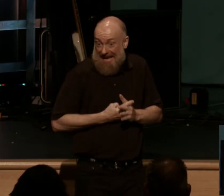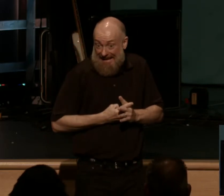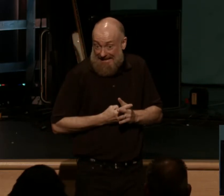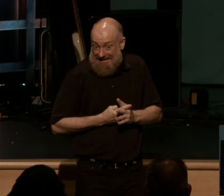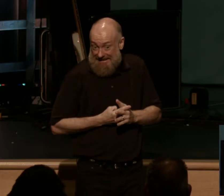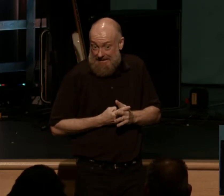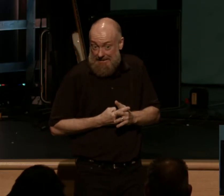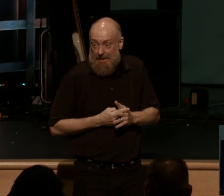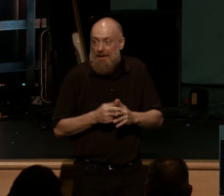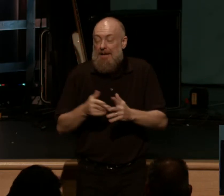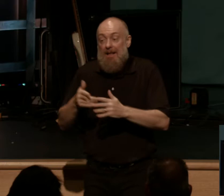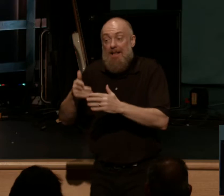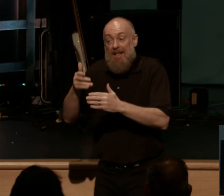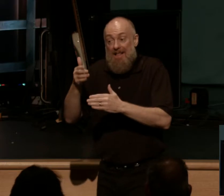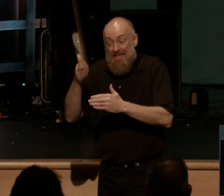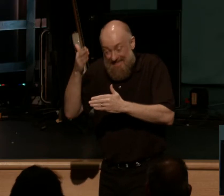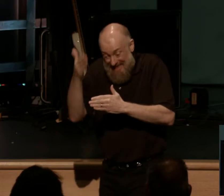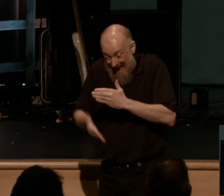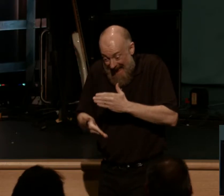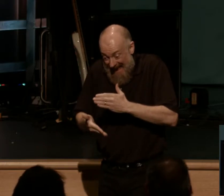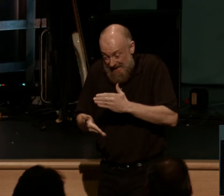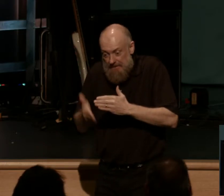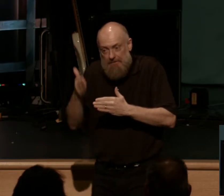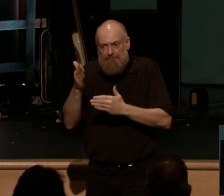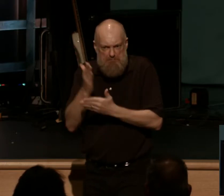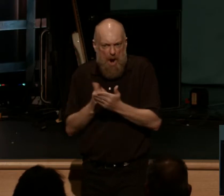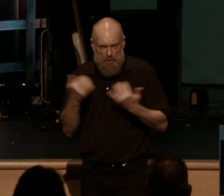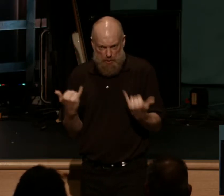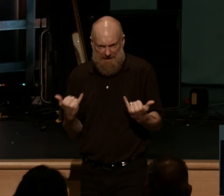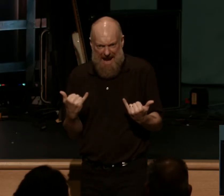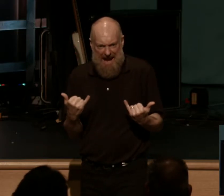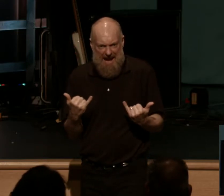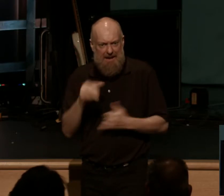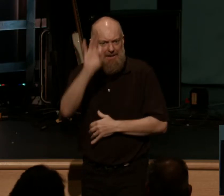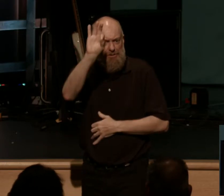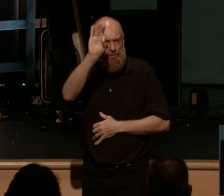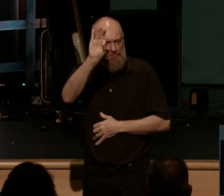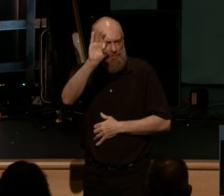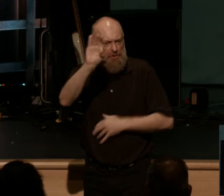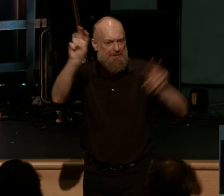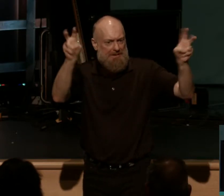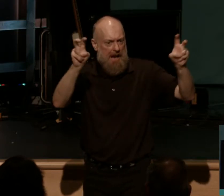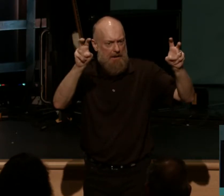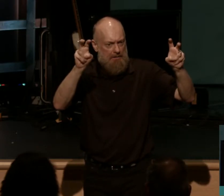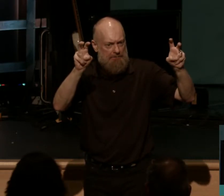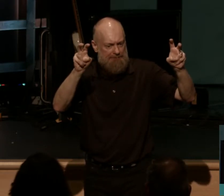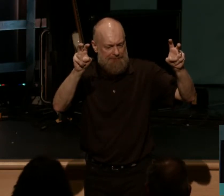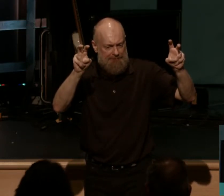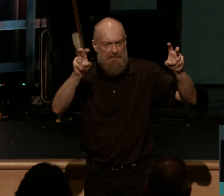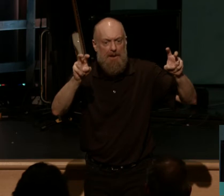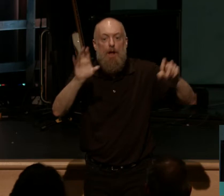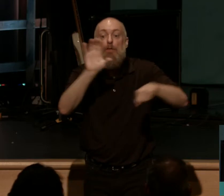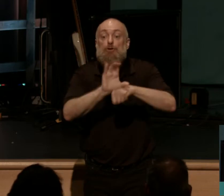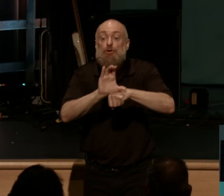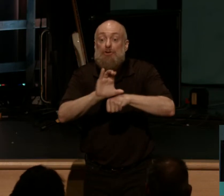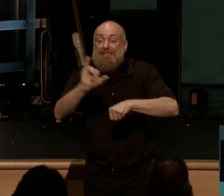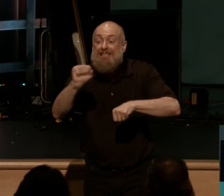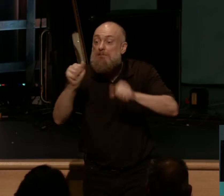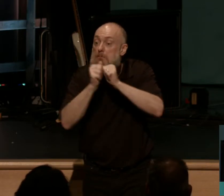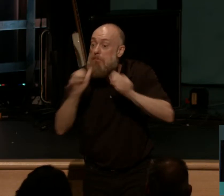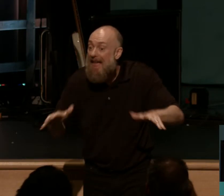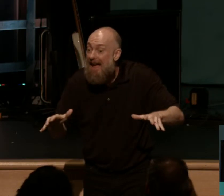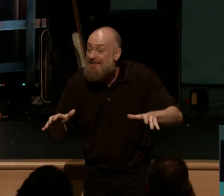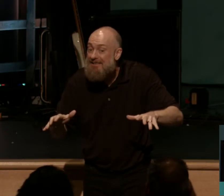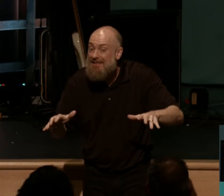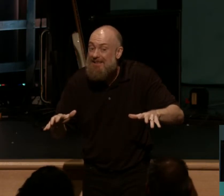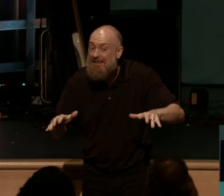then we end this first series already with a sermon title called this, The Church Blessed. So the sub-series, The